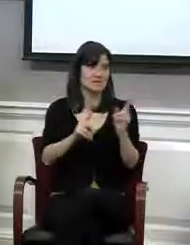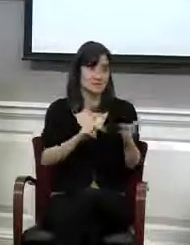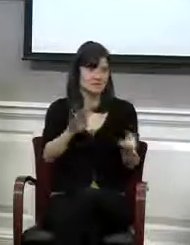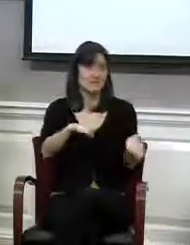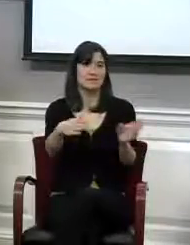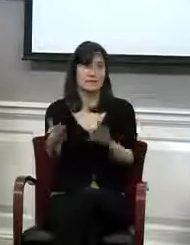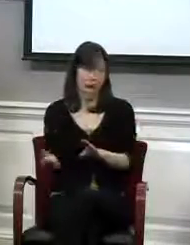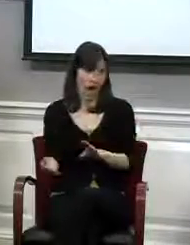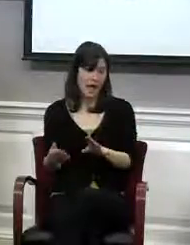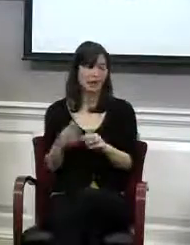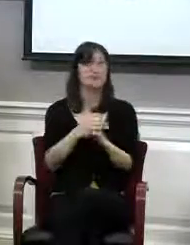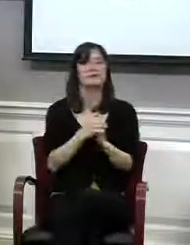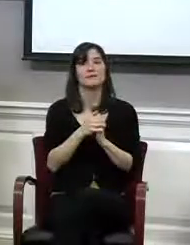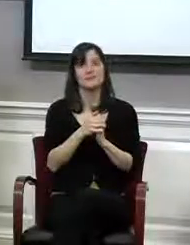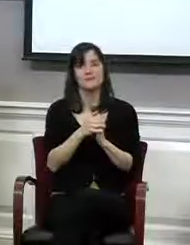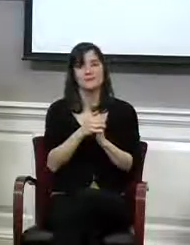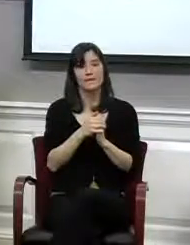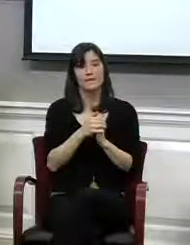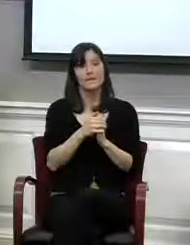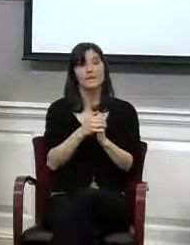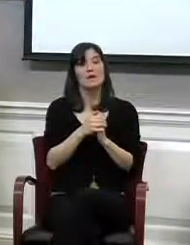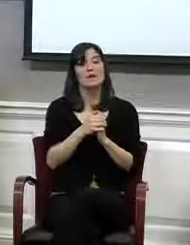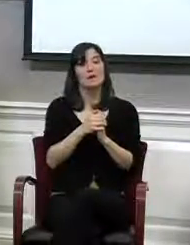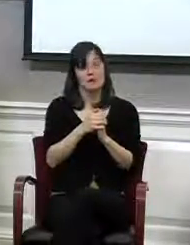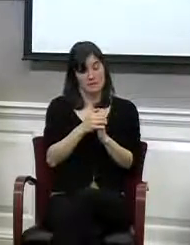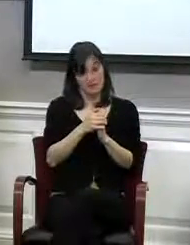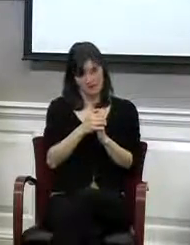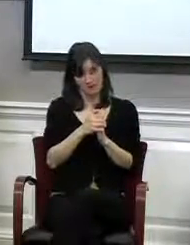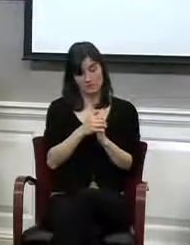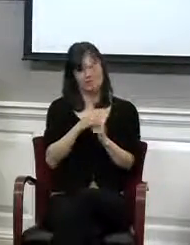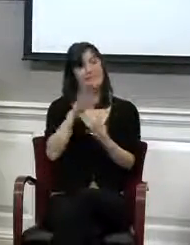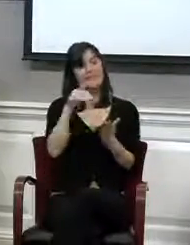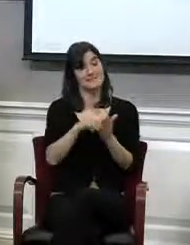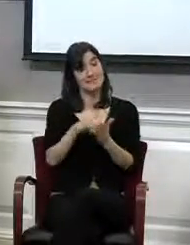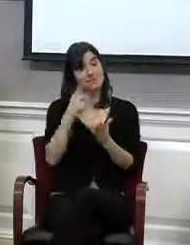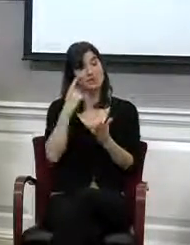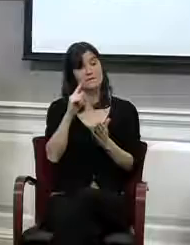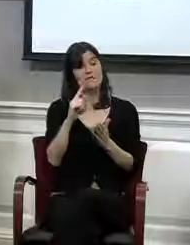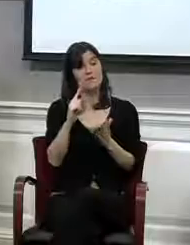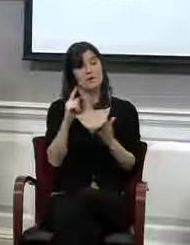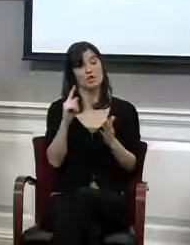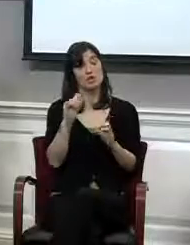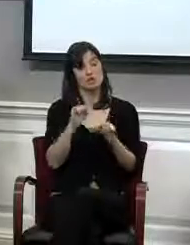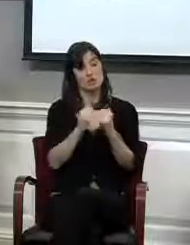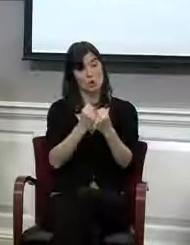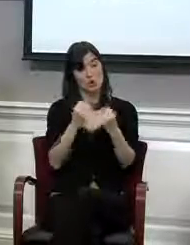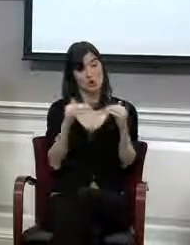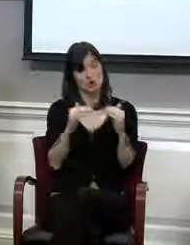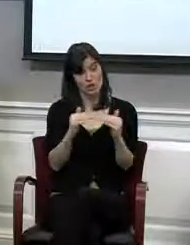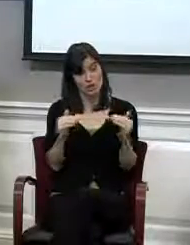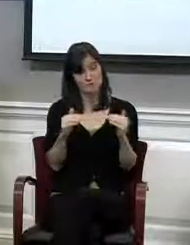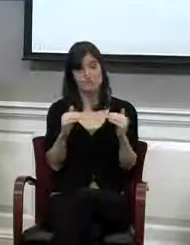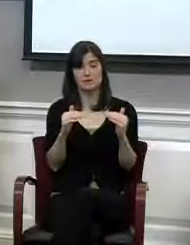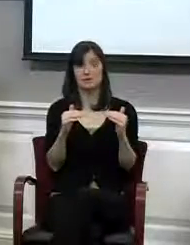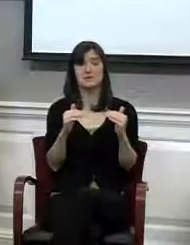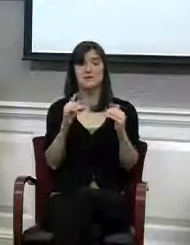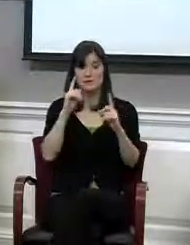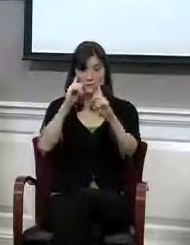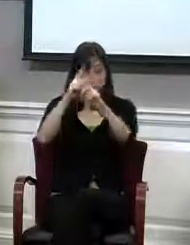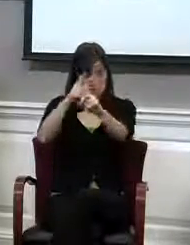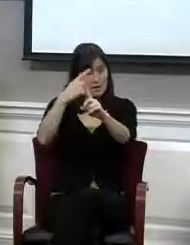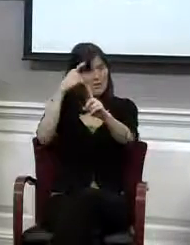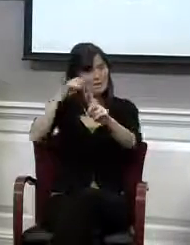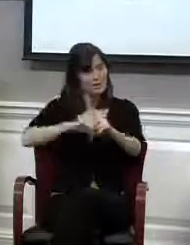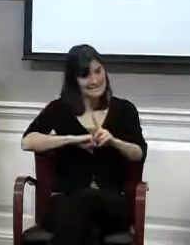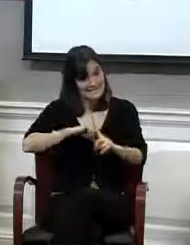Rights program of the Center for Social Justice emphasizes diversity, dignity, equality, and justice. The program operates in 110 schools in